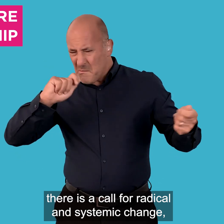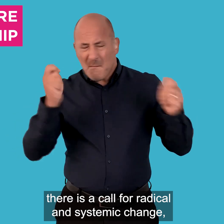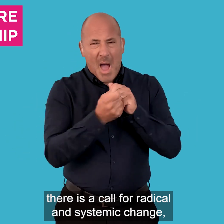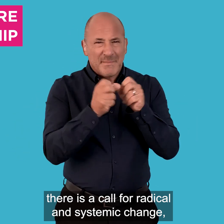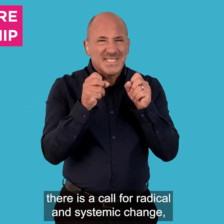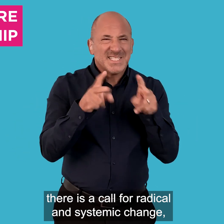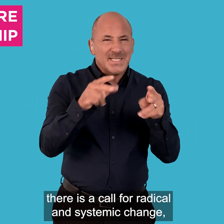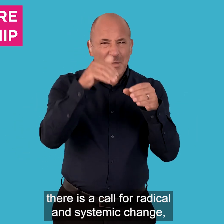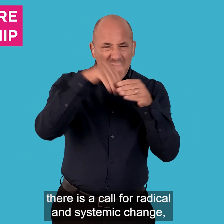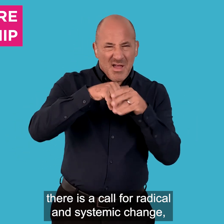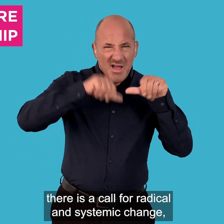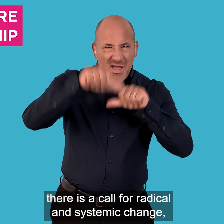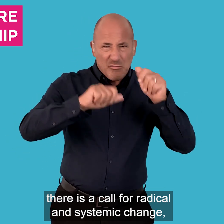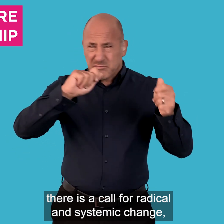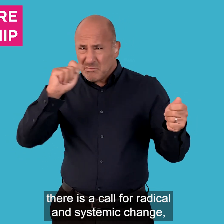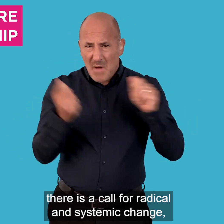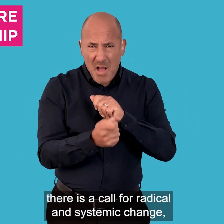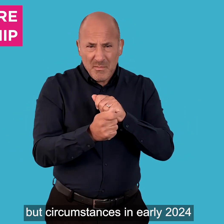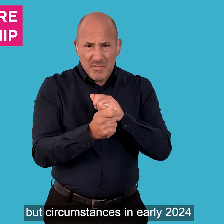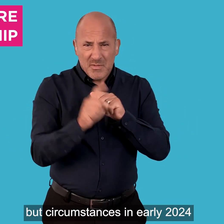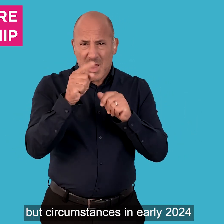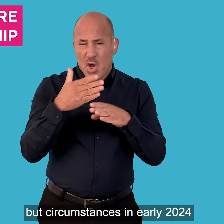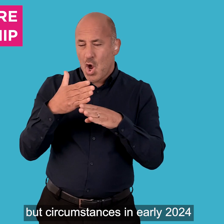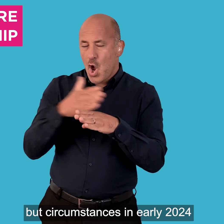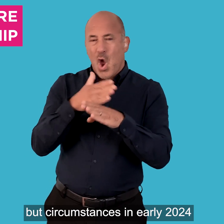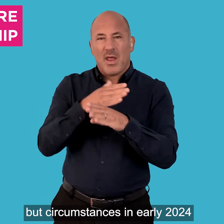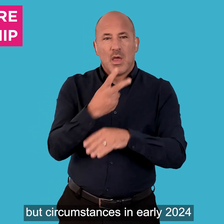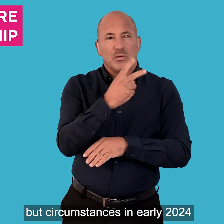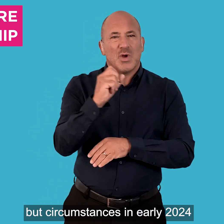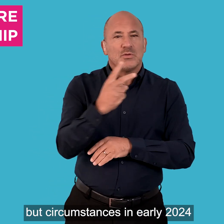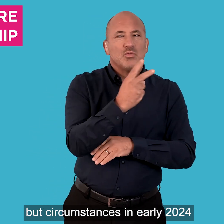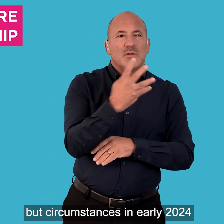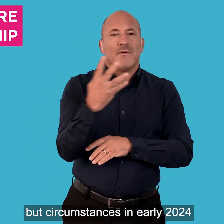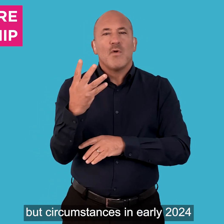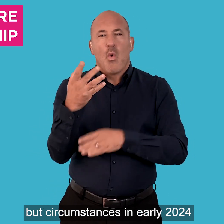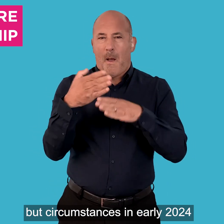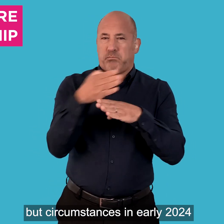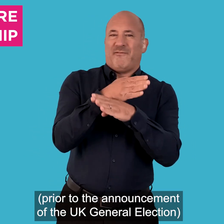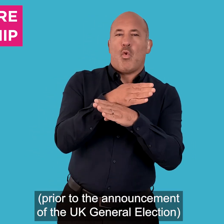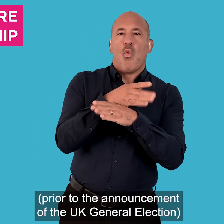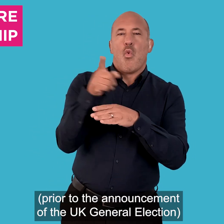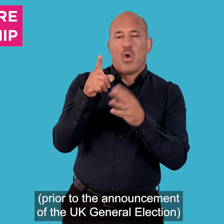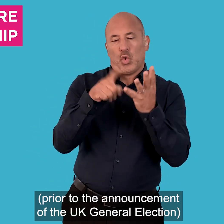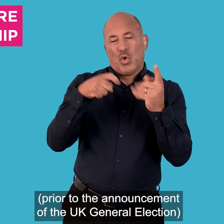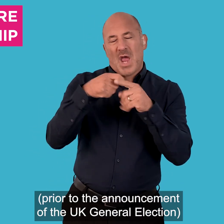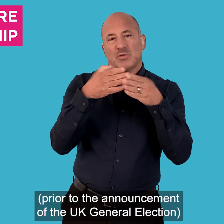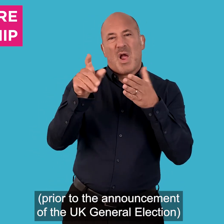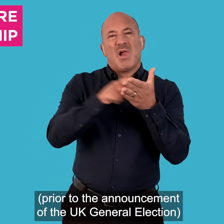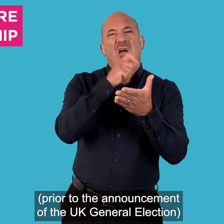and systemic change. But circumstances in early 2024, prior to the announcement